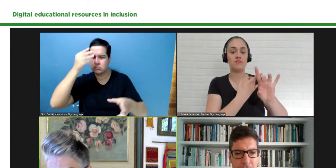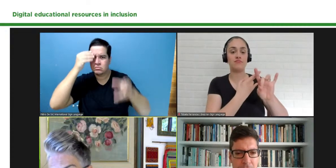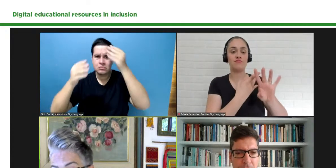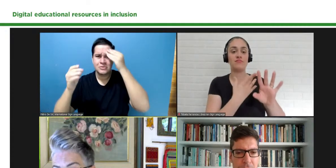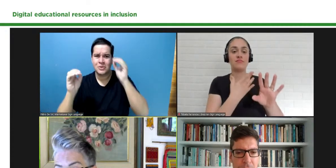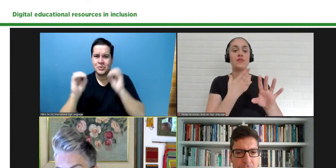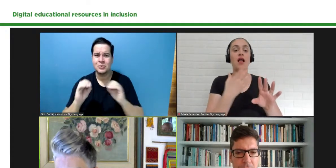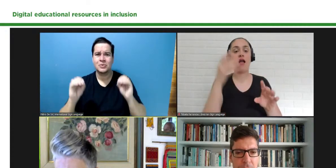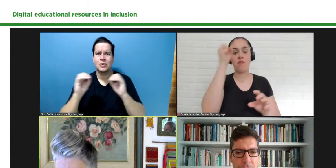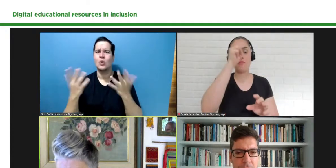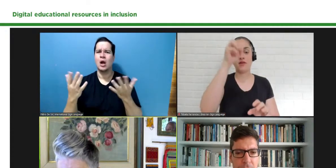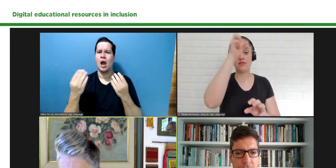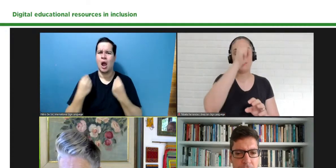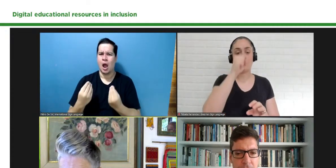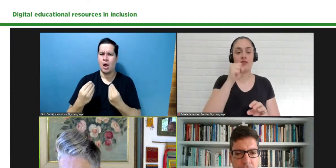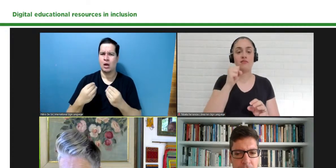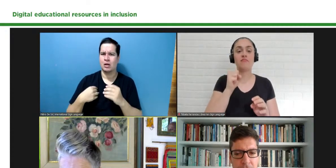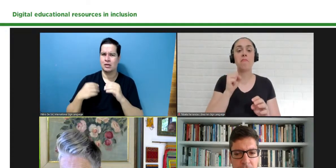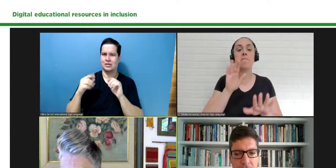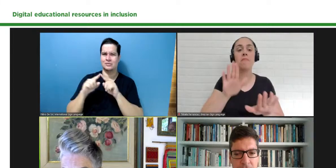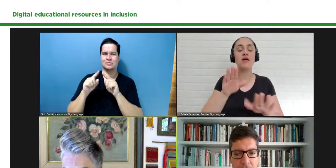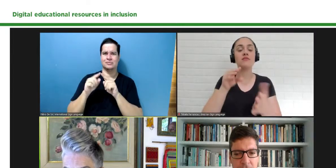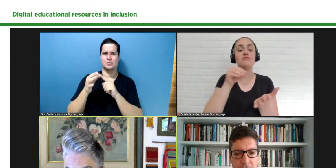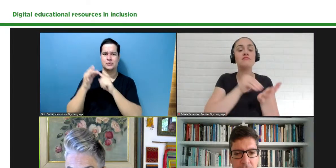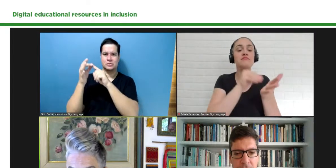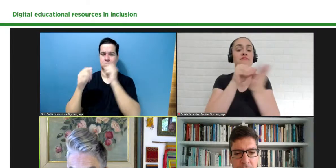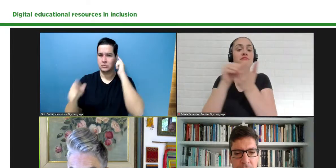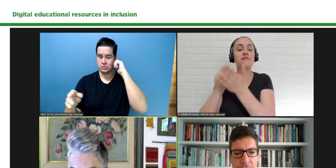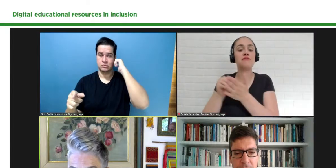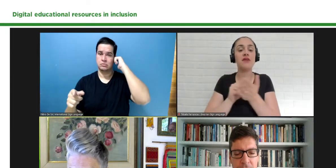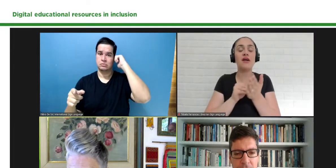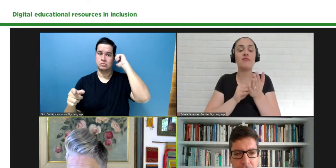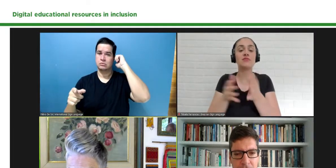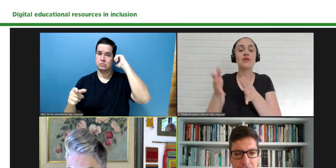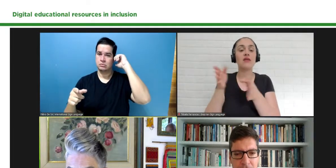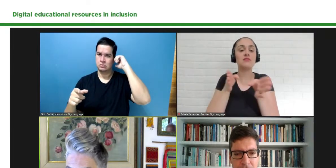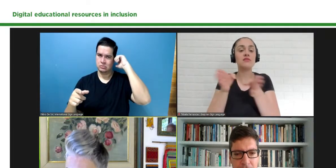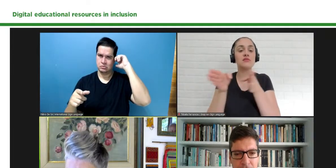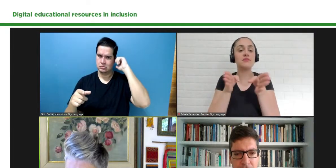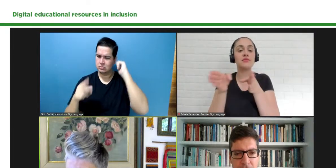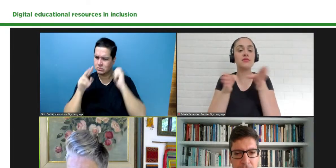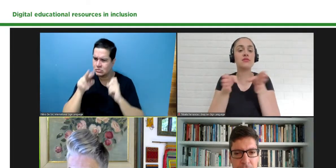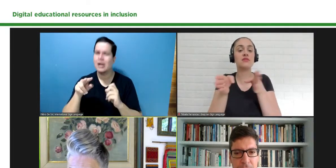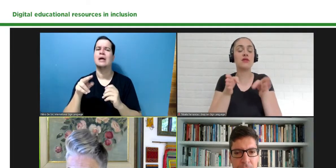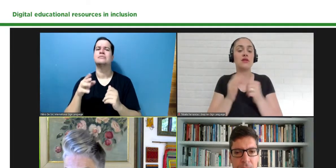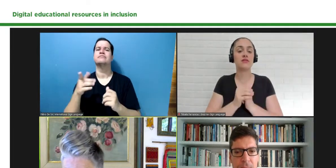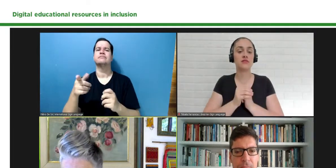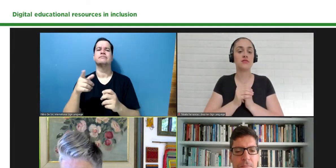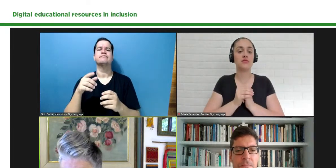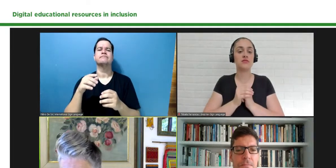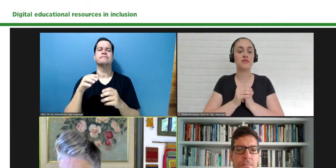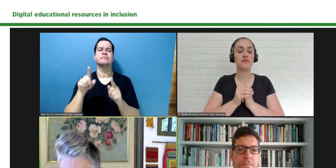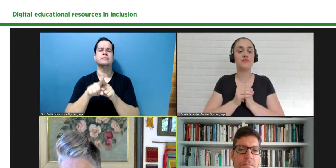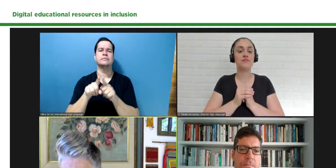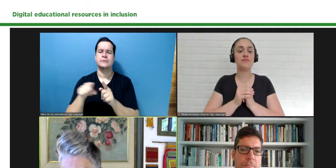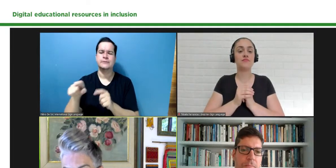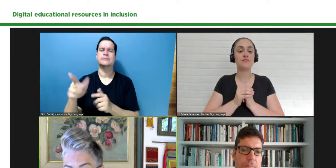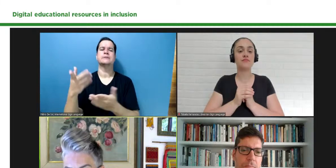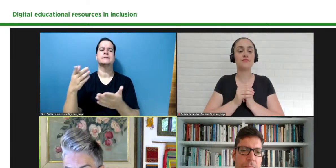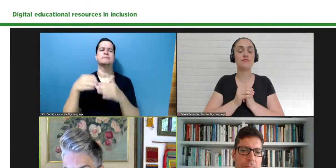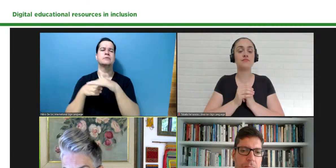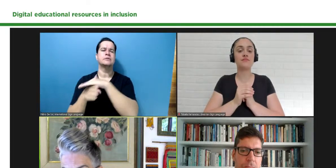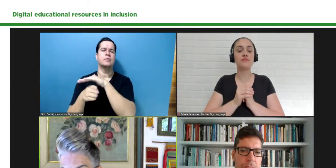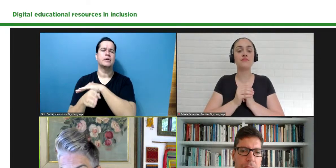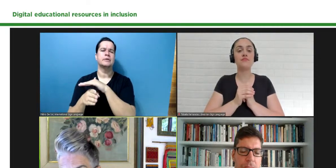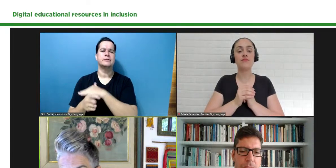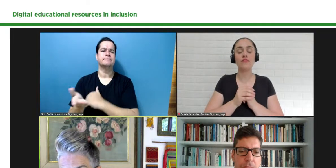also lacking accessibility. Apart from that, they also had low or no